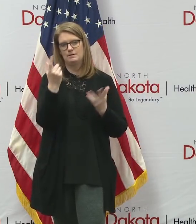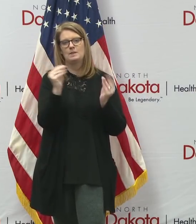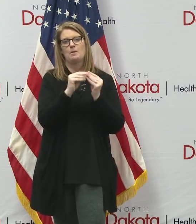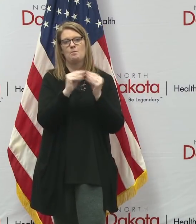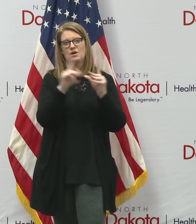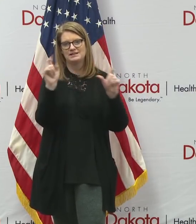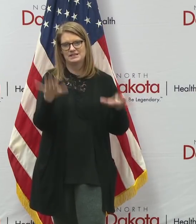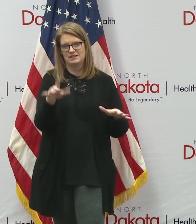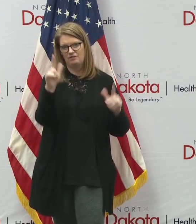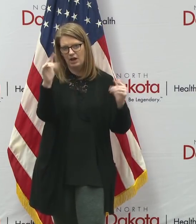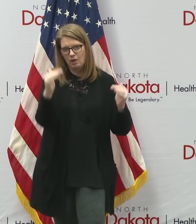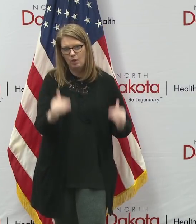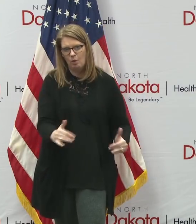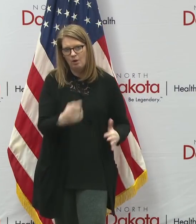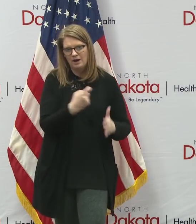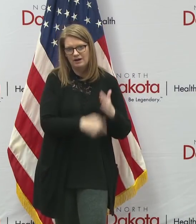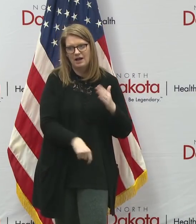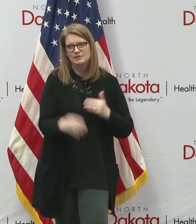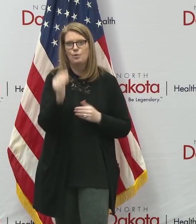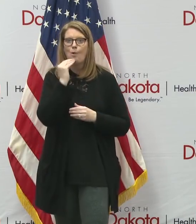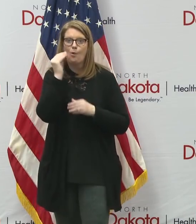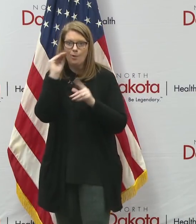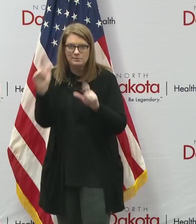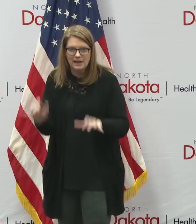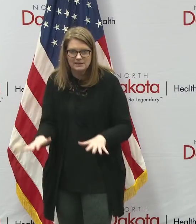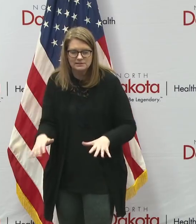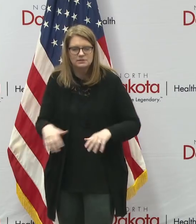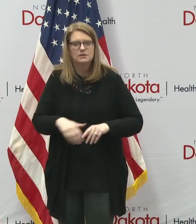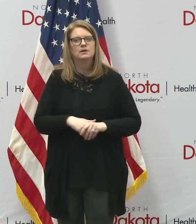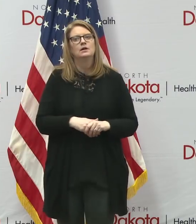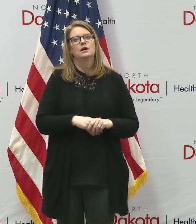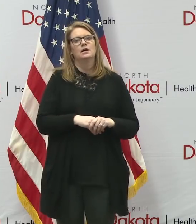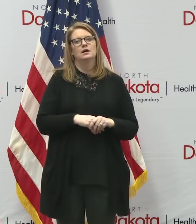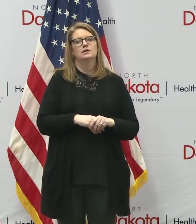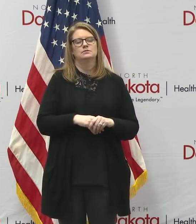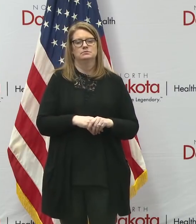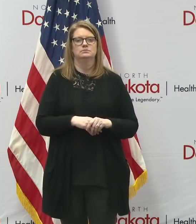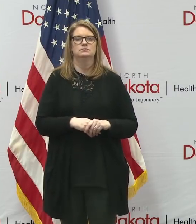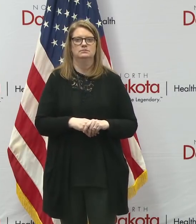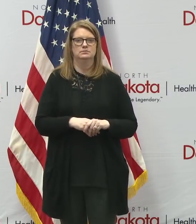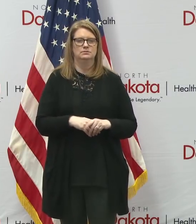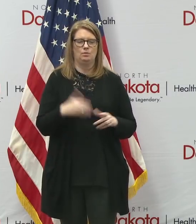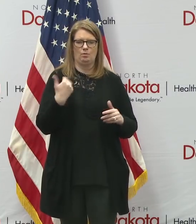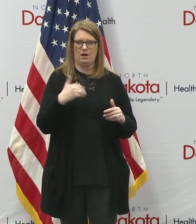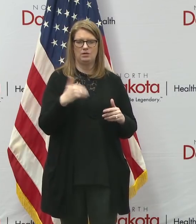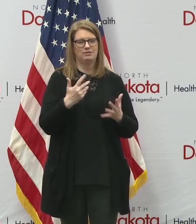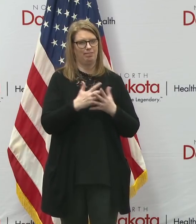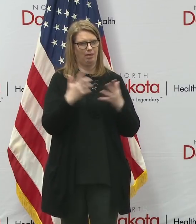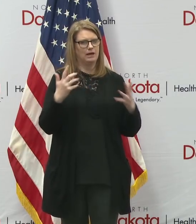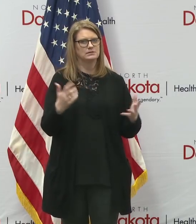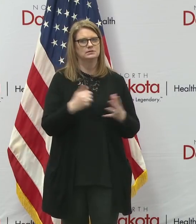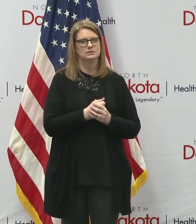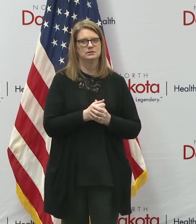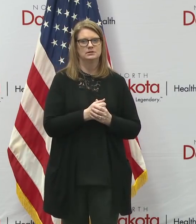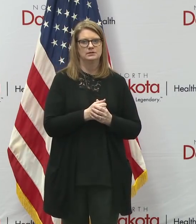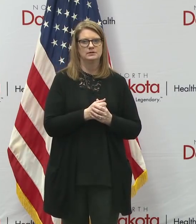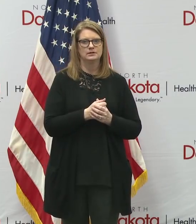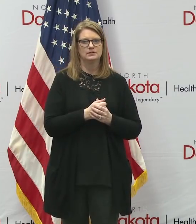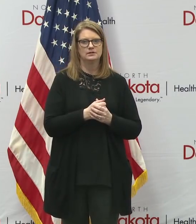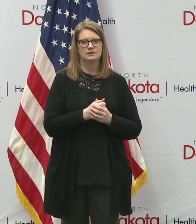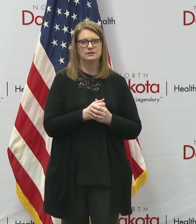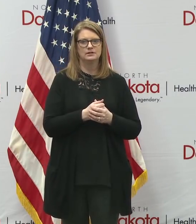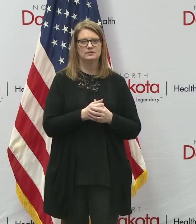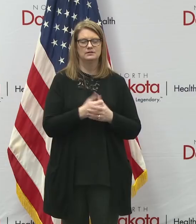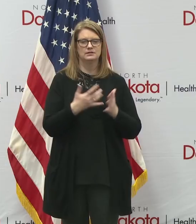at lower cost, home tests. We're going to see a lot of action on that front. But among the criteria